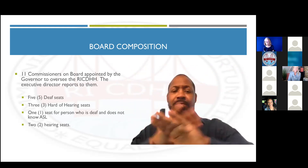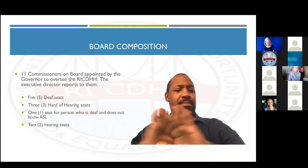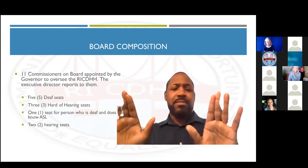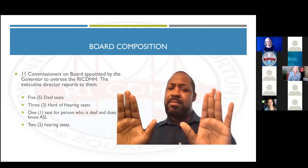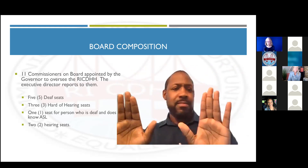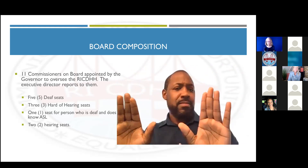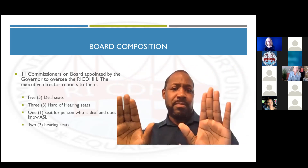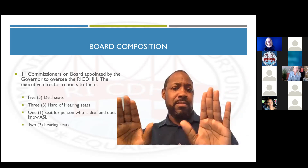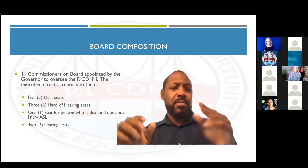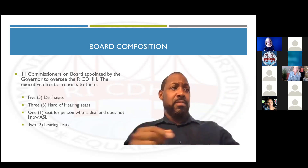goals.